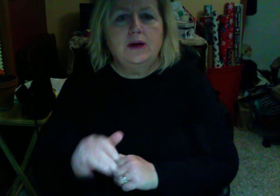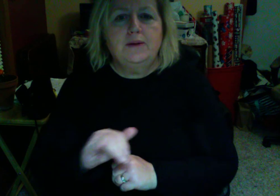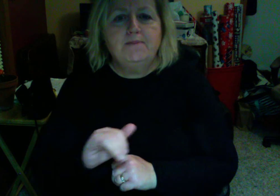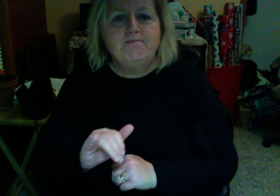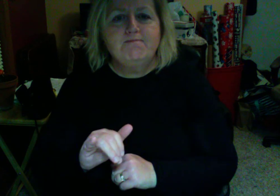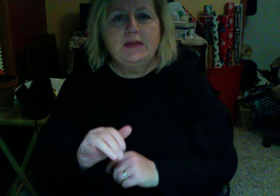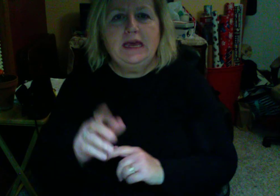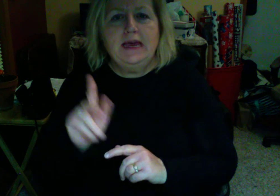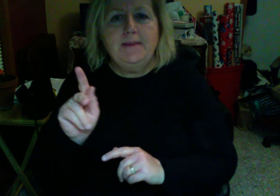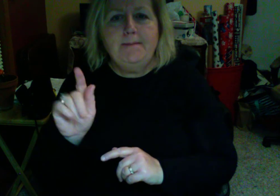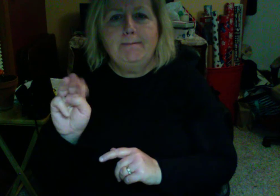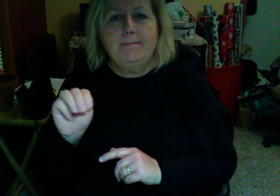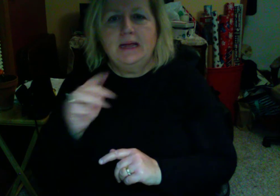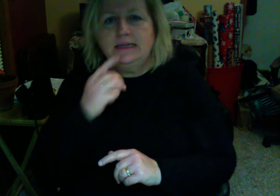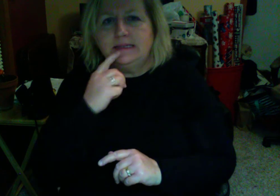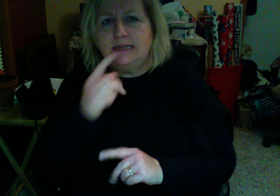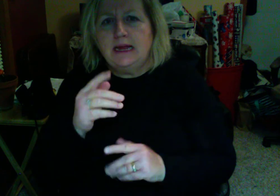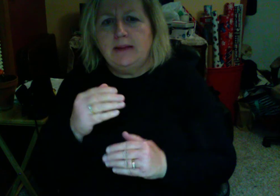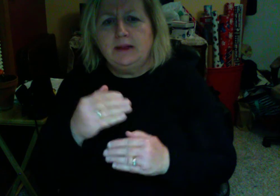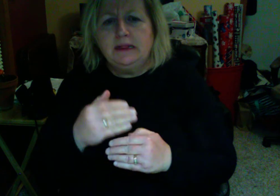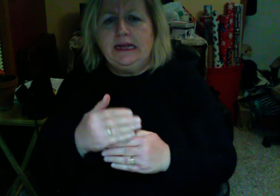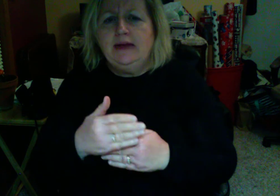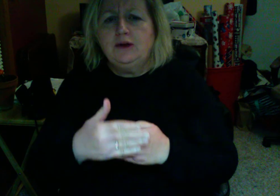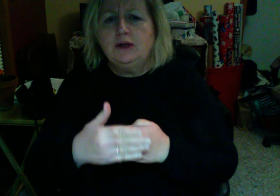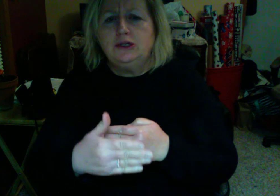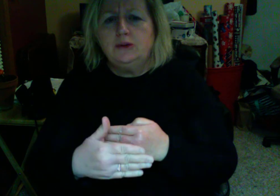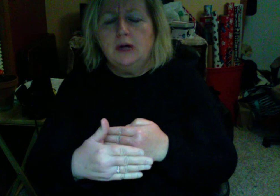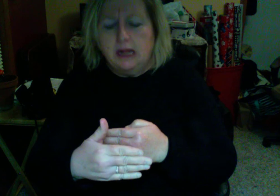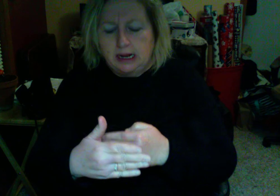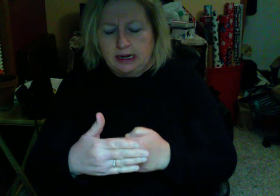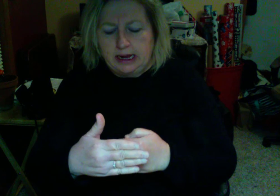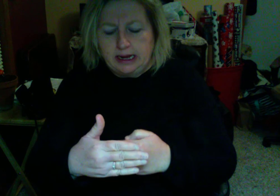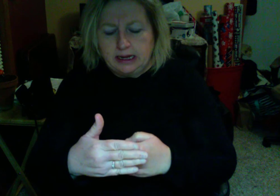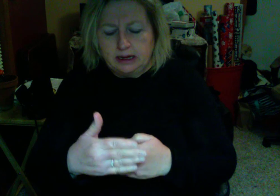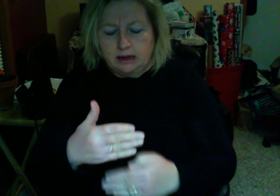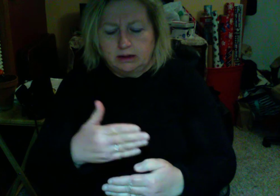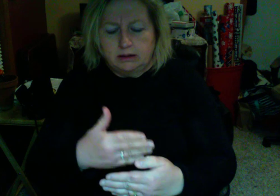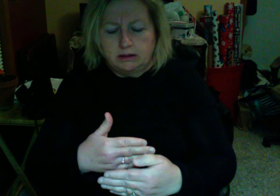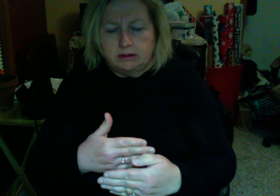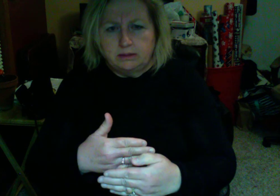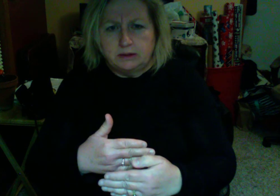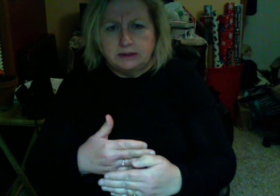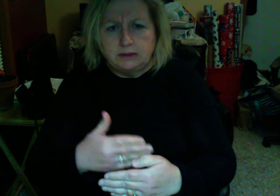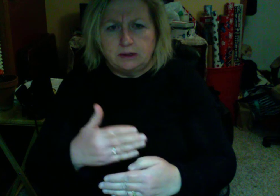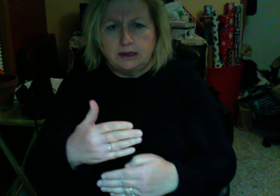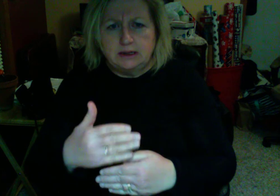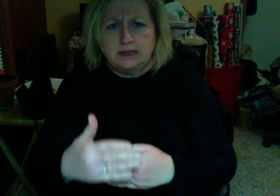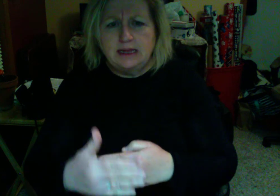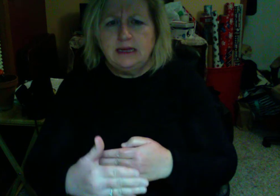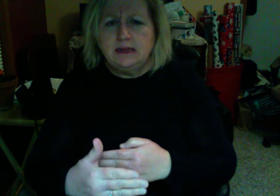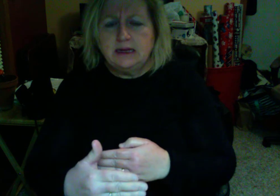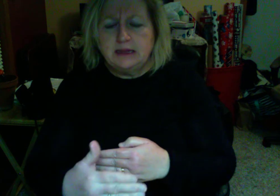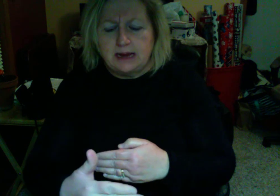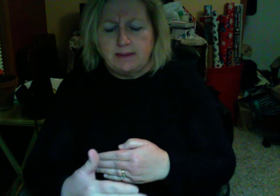Also, Kim had said, I believe you could do, like, person was, I think the dominant one